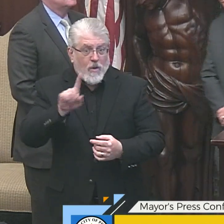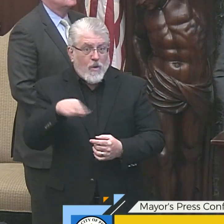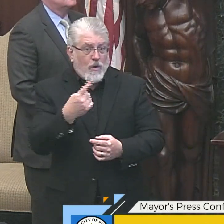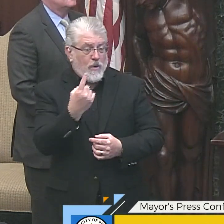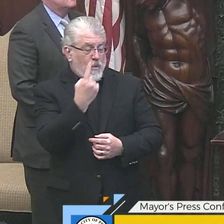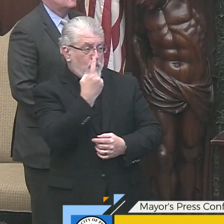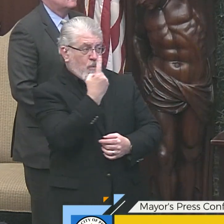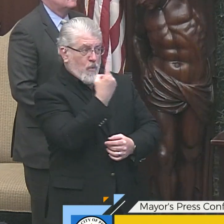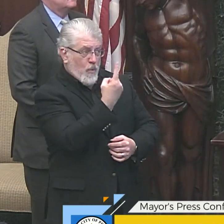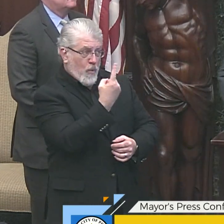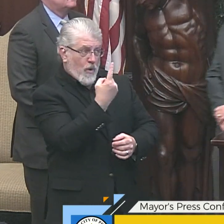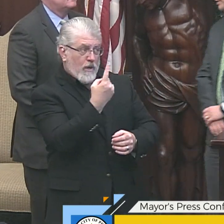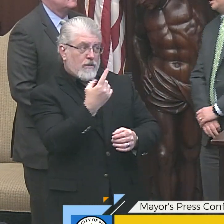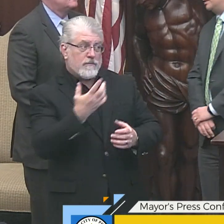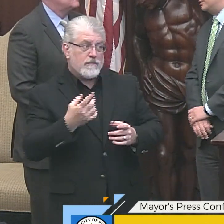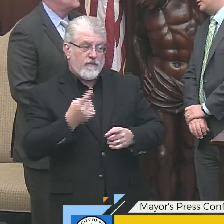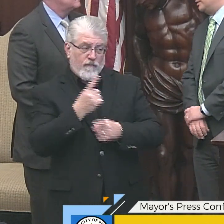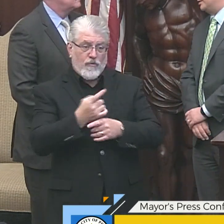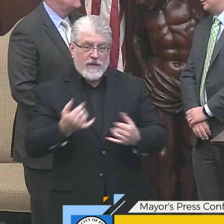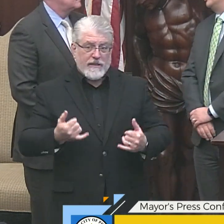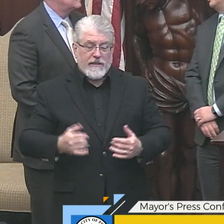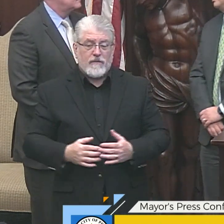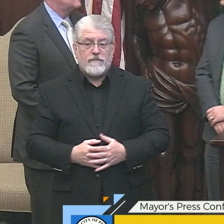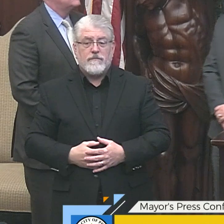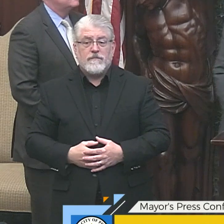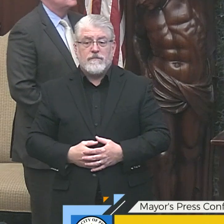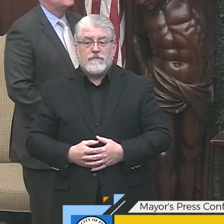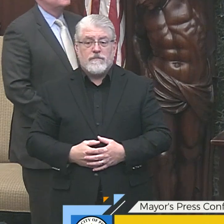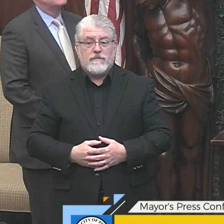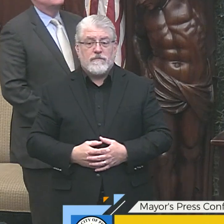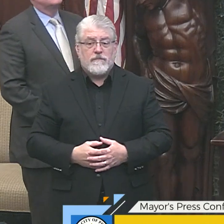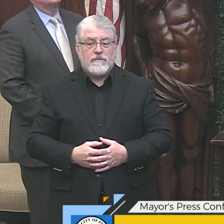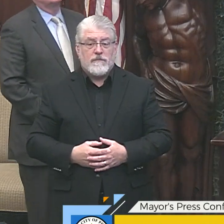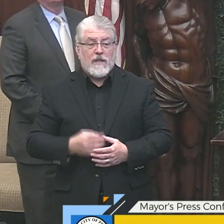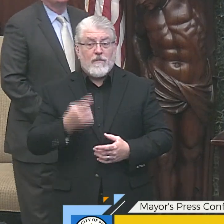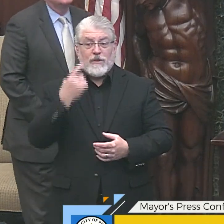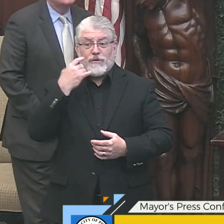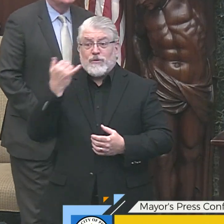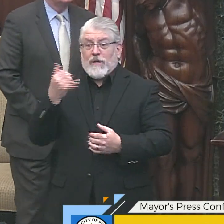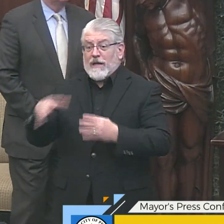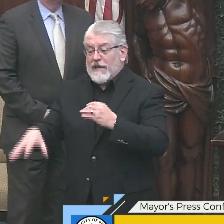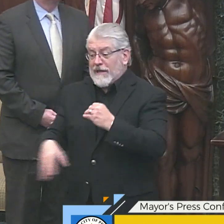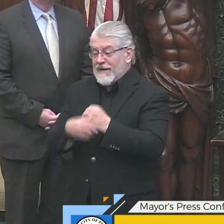aware of was hospitalized. Of the new 9 ones, I don't have that information for you. We'll follow up with that.